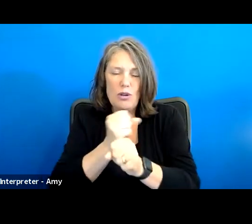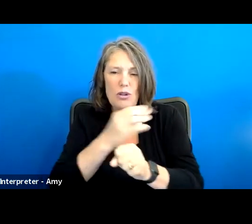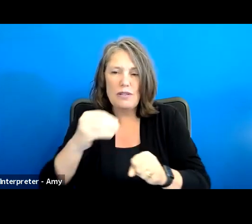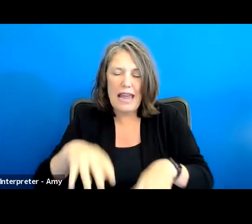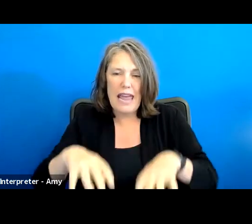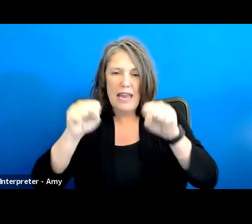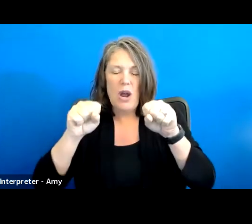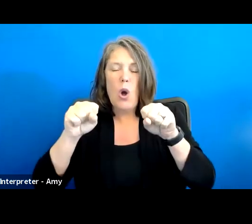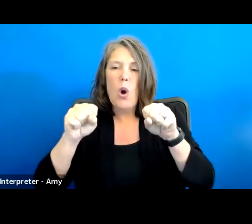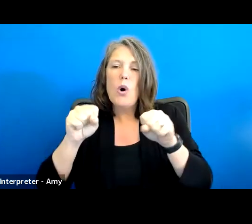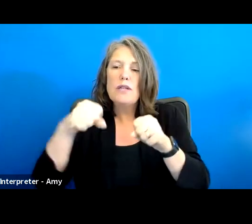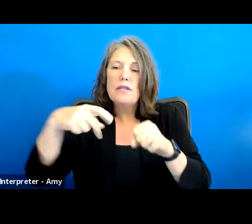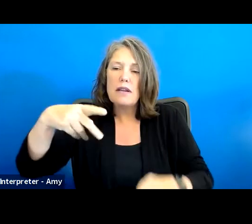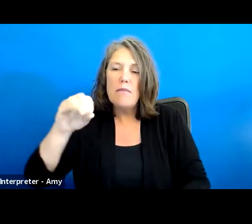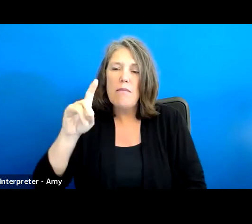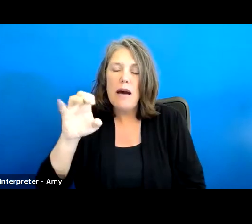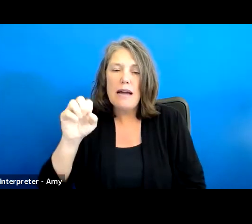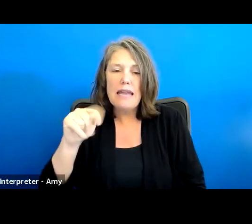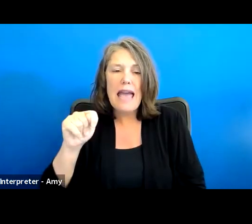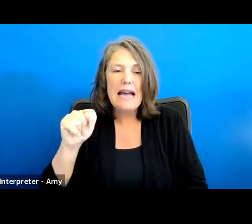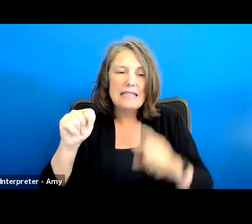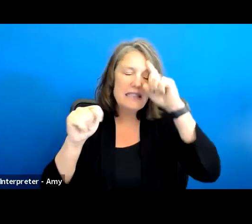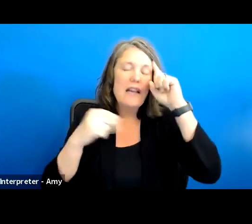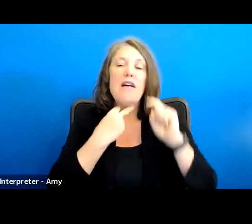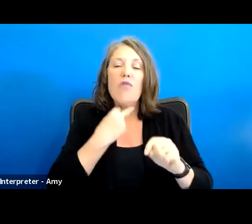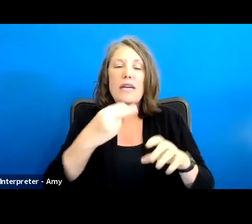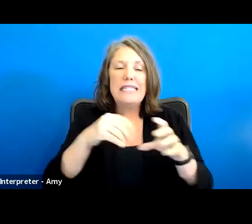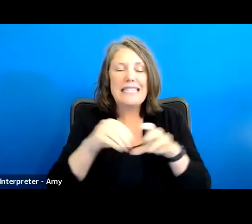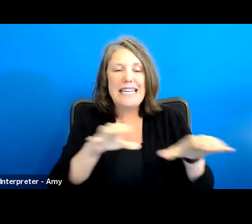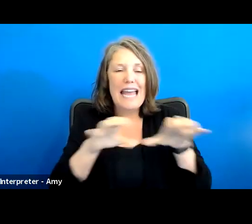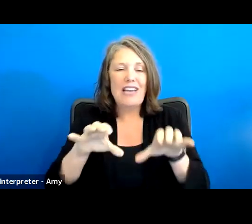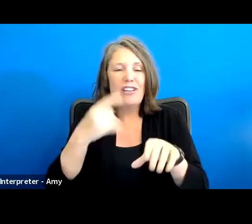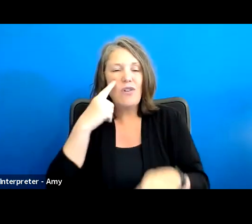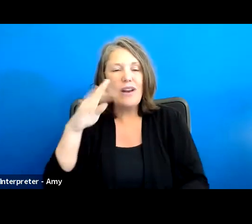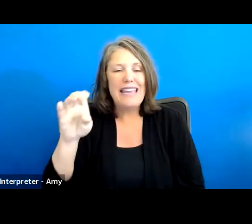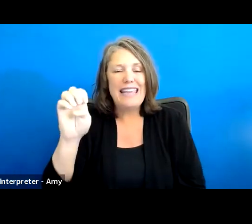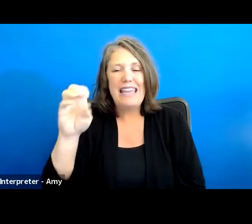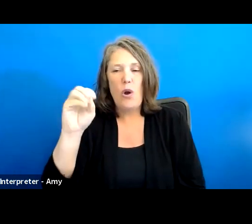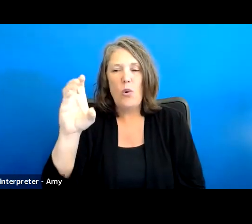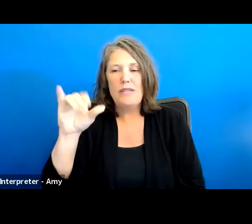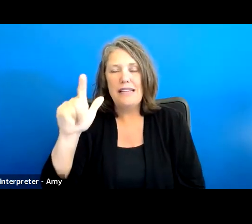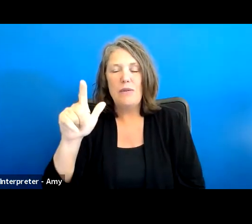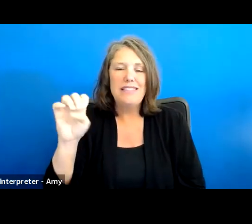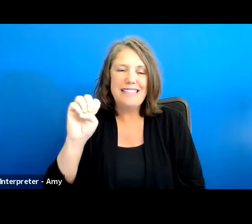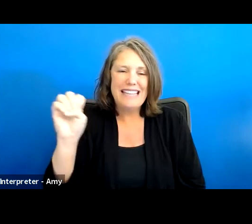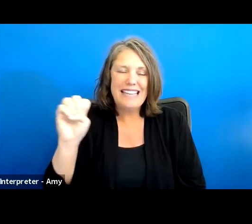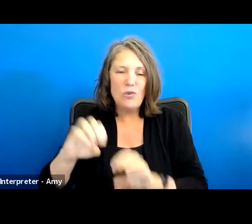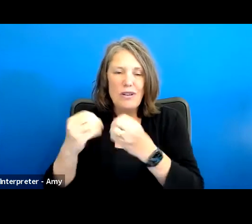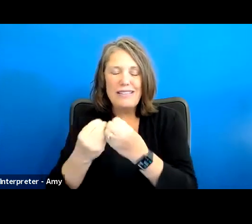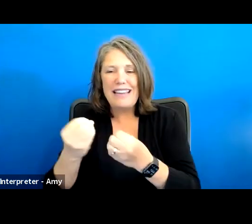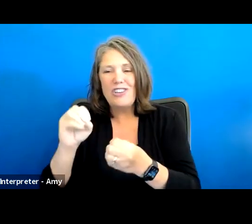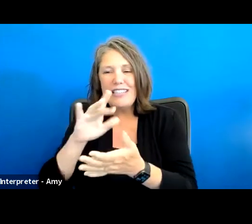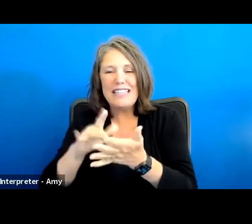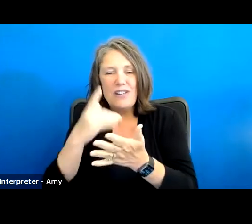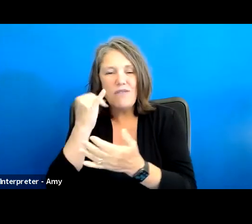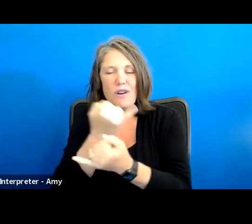podcast Voices in Action for EOSIL, which is the Eastern Oregon Center for Independent Living. And